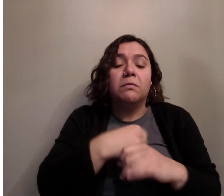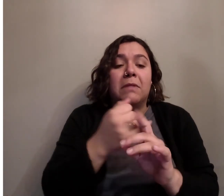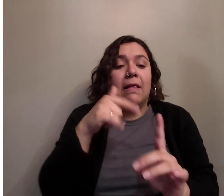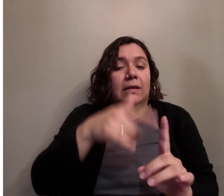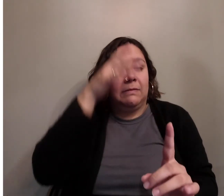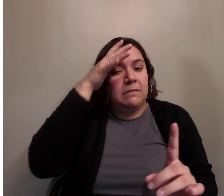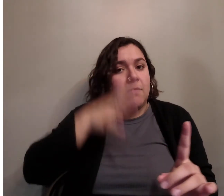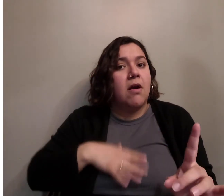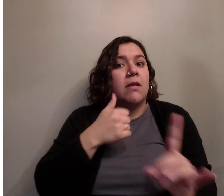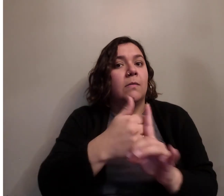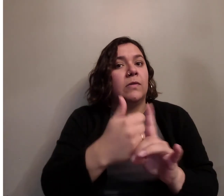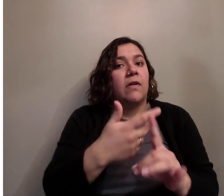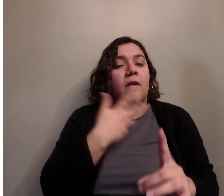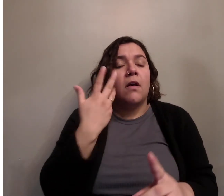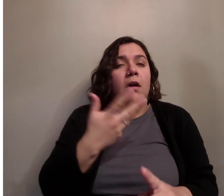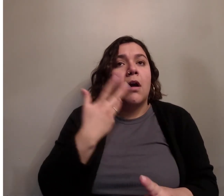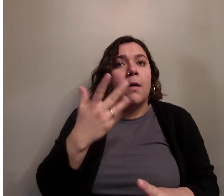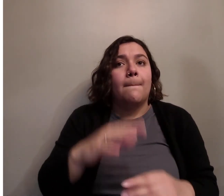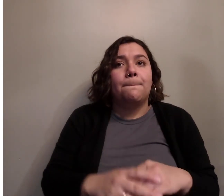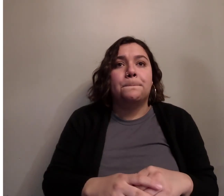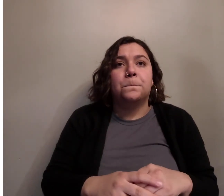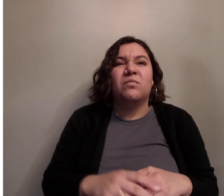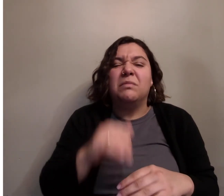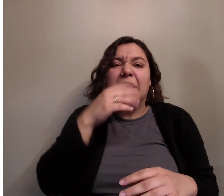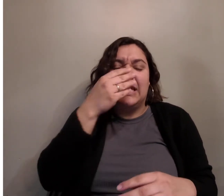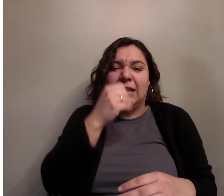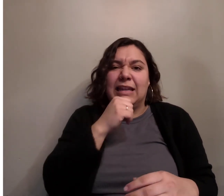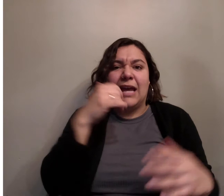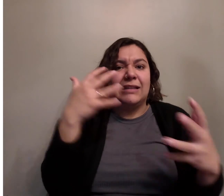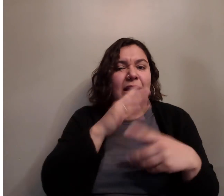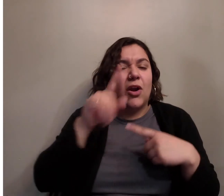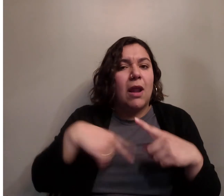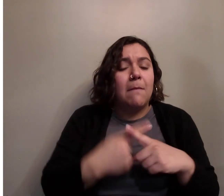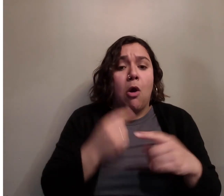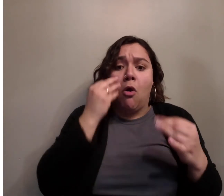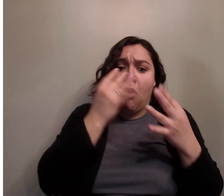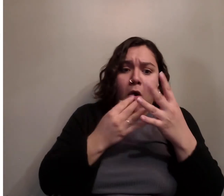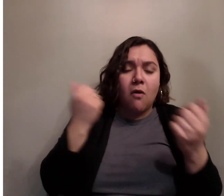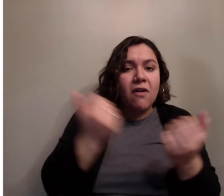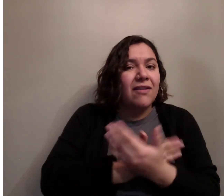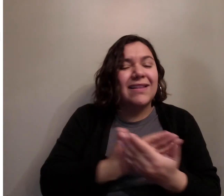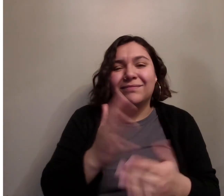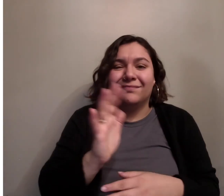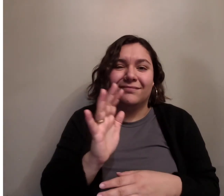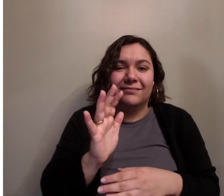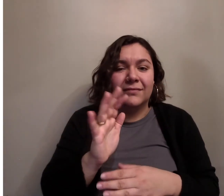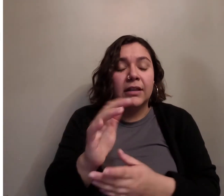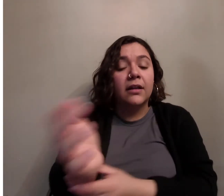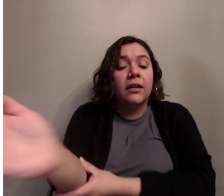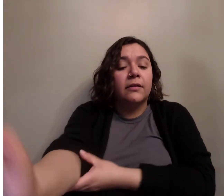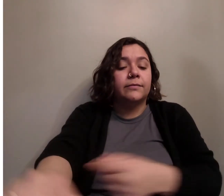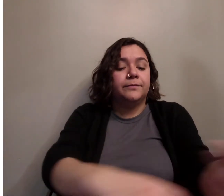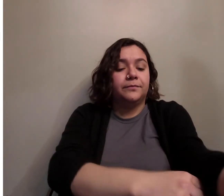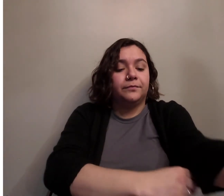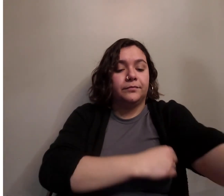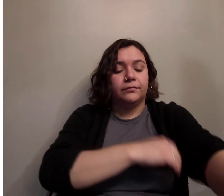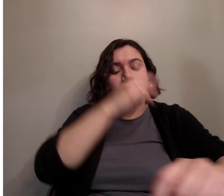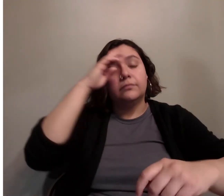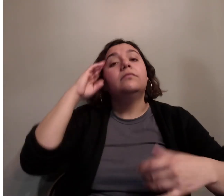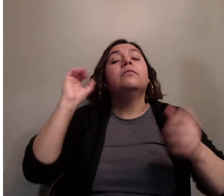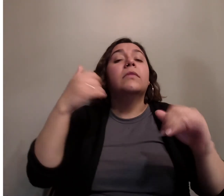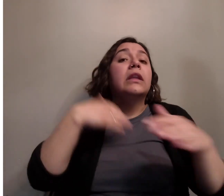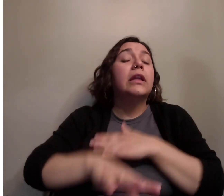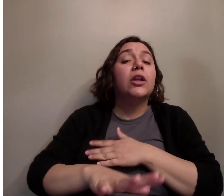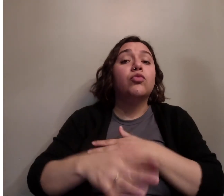because it was made by this guy who was so beyond the fear of having to overthink every single thing he was doing